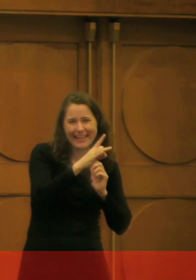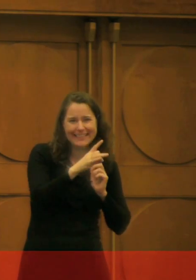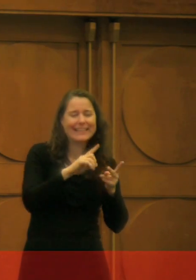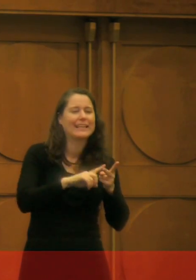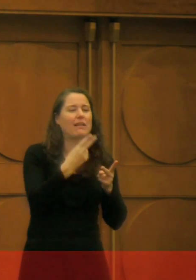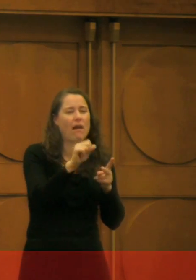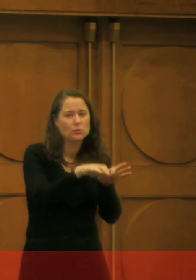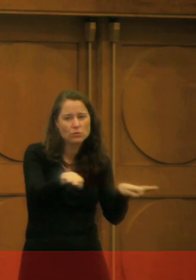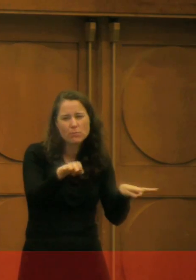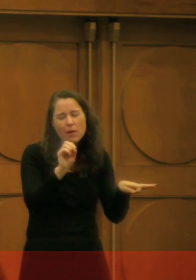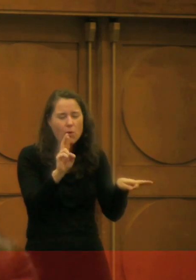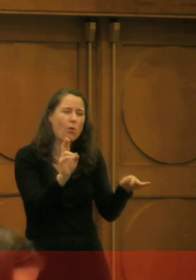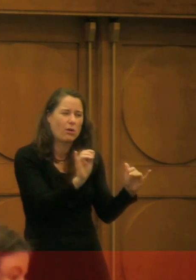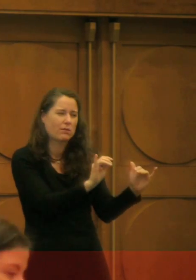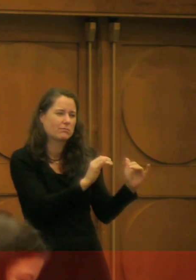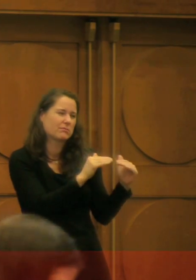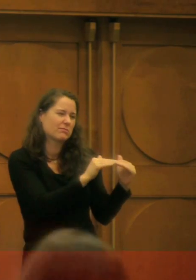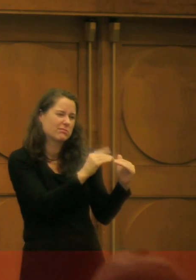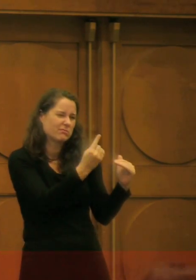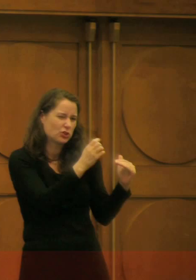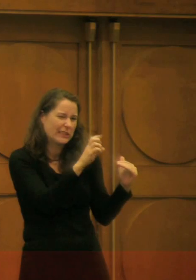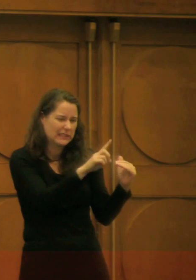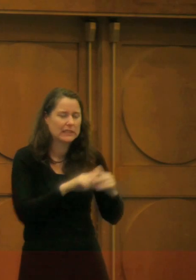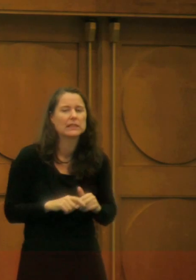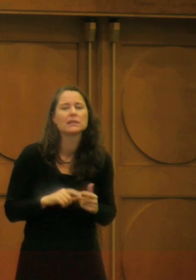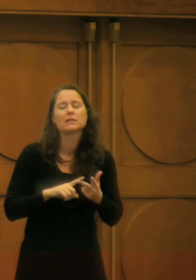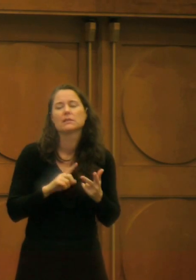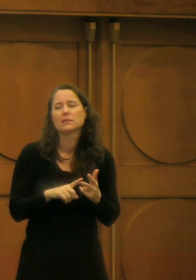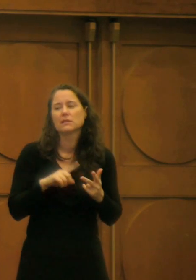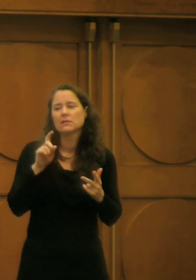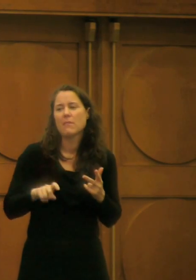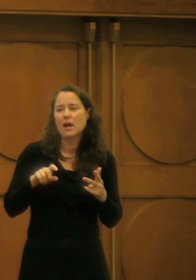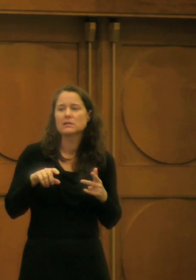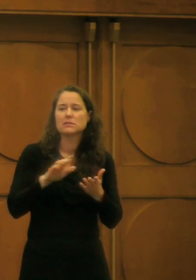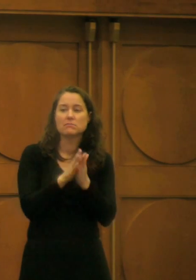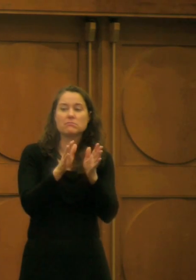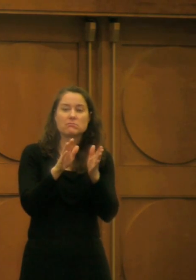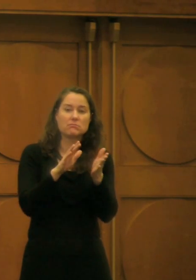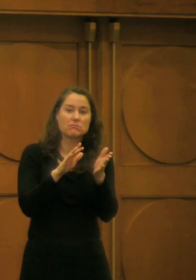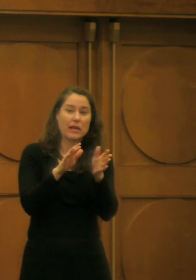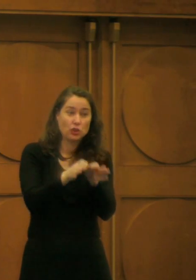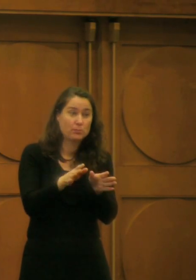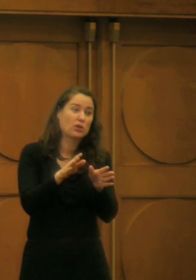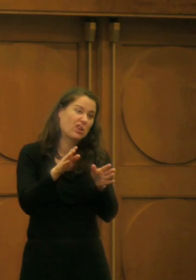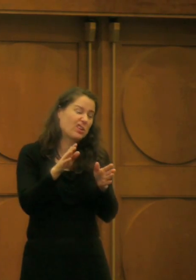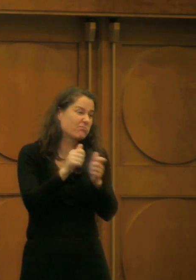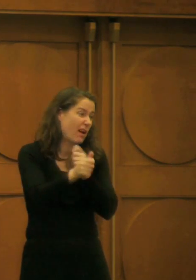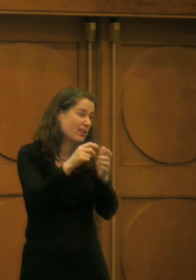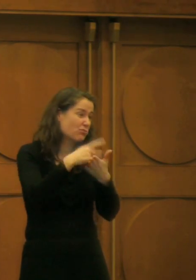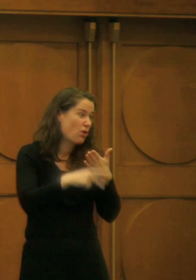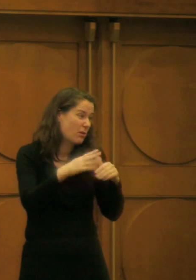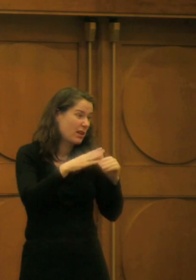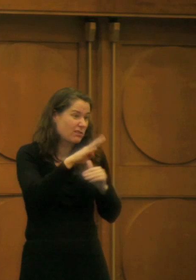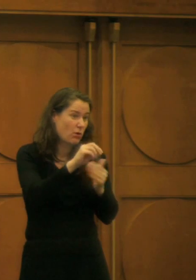equivalent, be a medical interpreter, and have passed a program, at least 40 hours, and then you have to prove